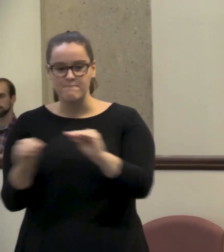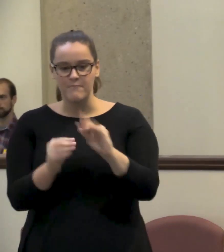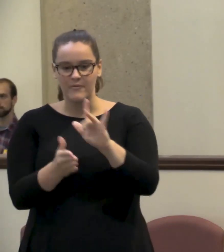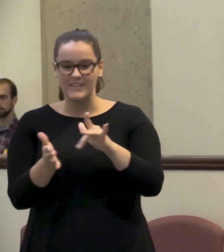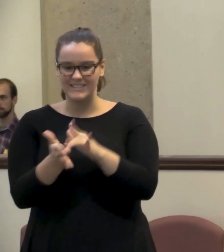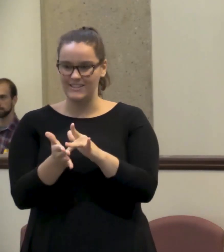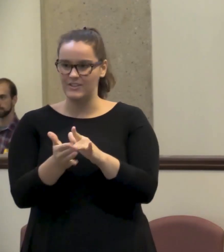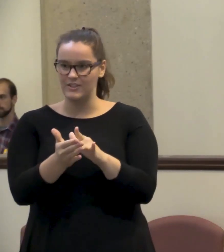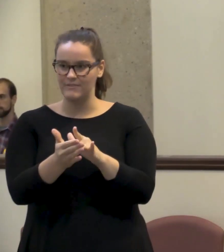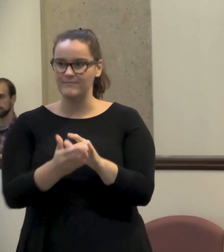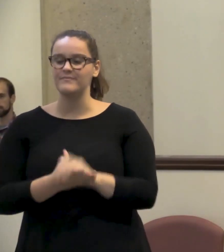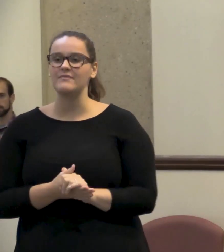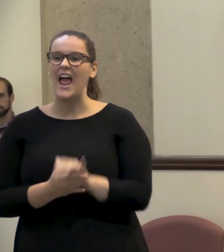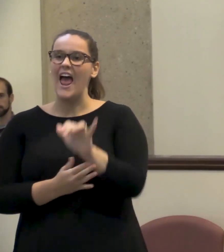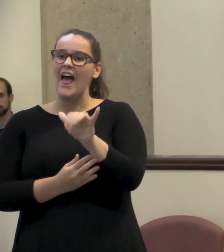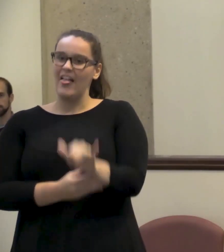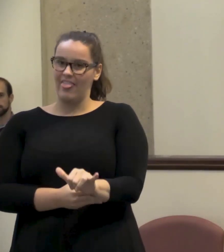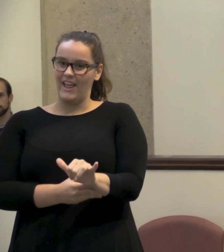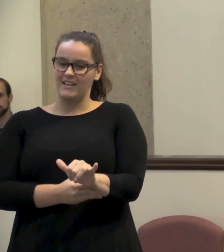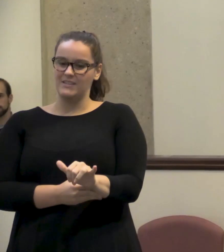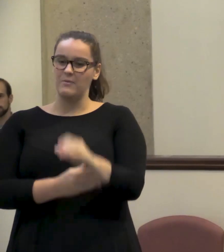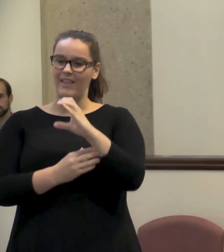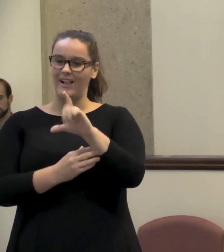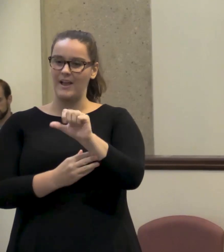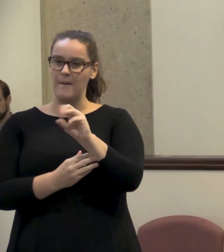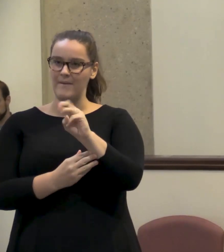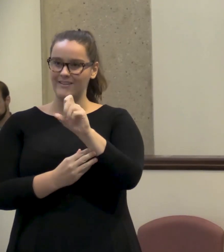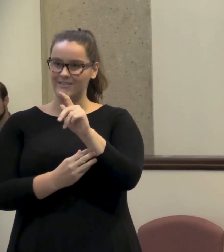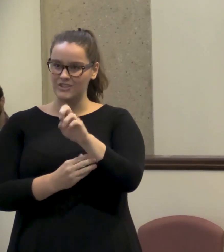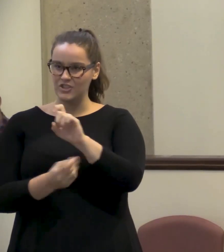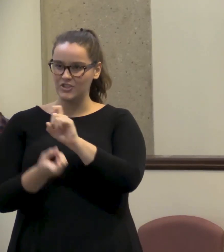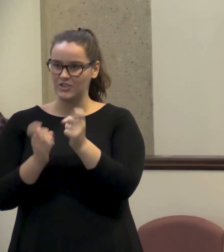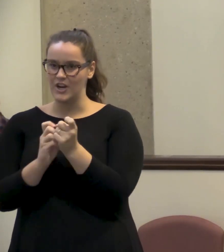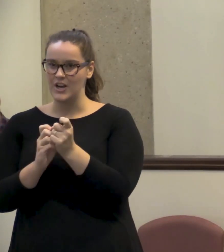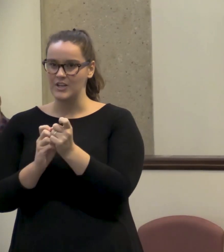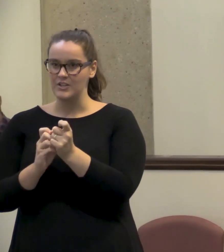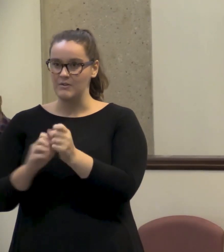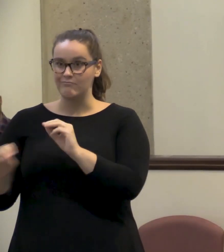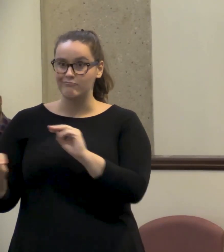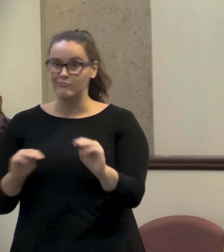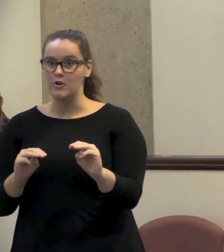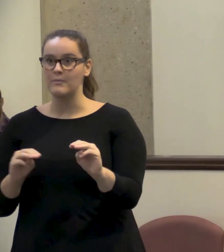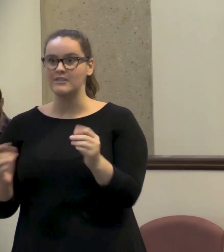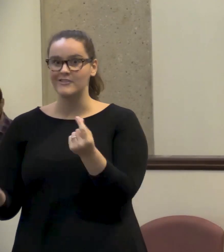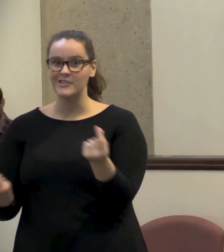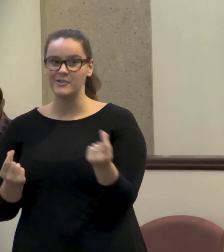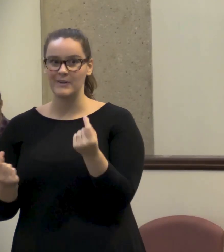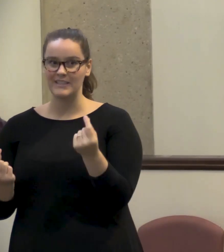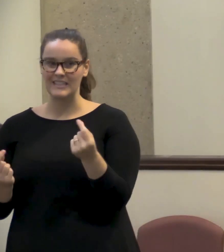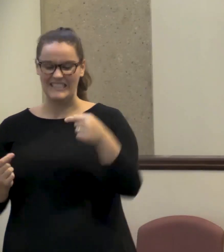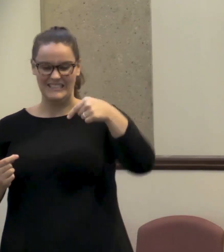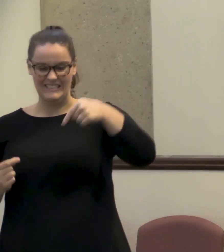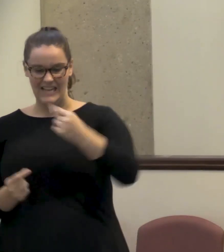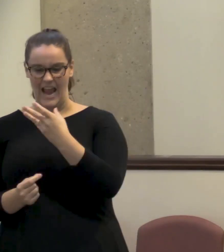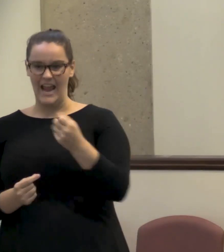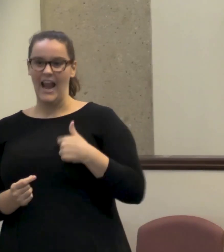that's what the climate change movement is doing all across America and all across the world, this day and every